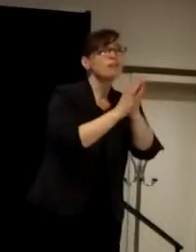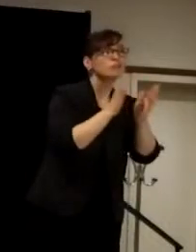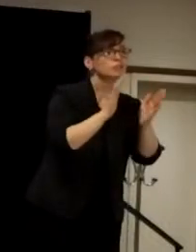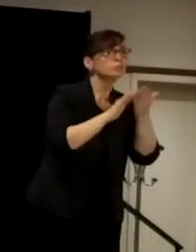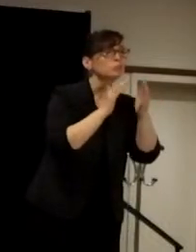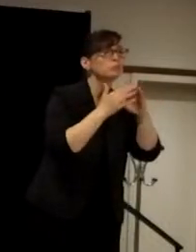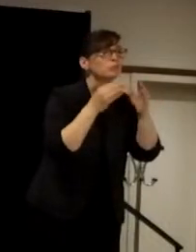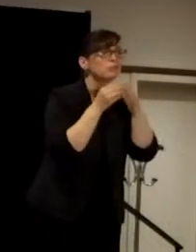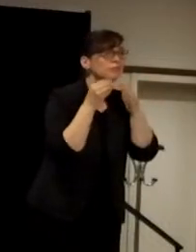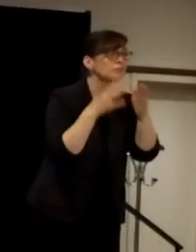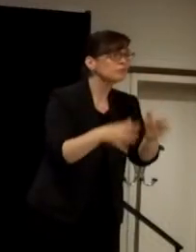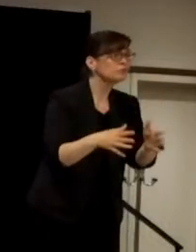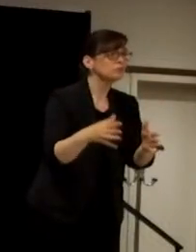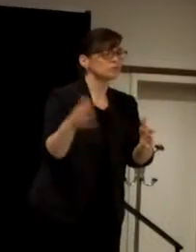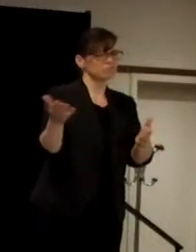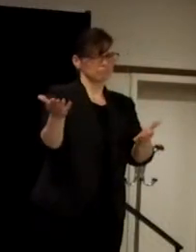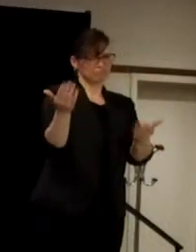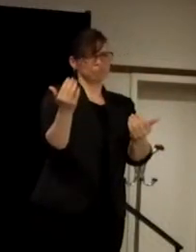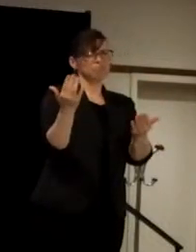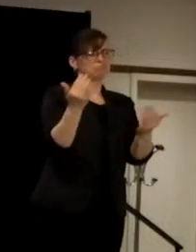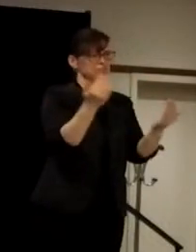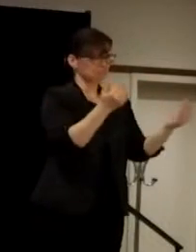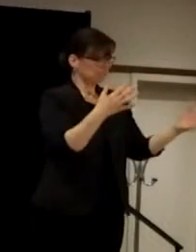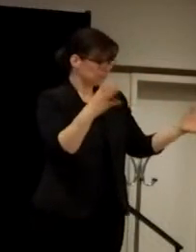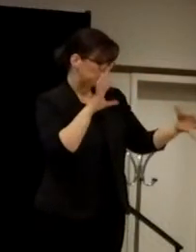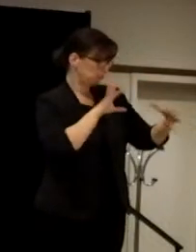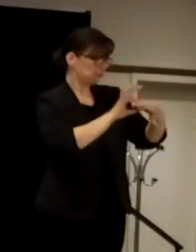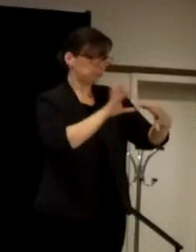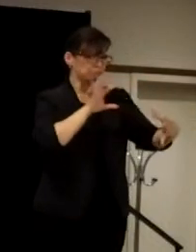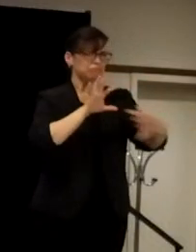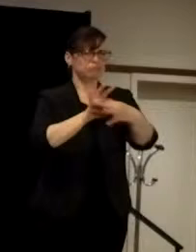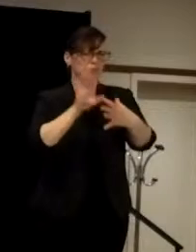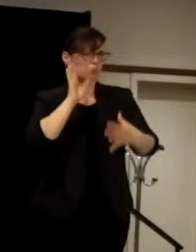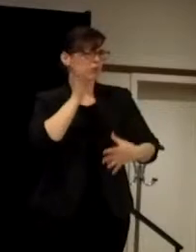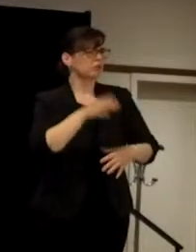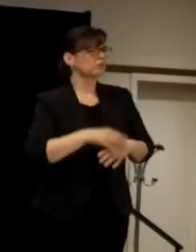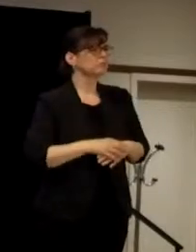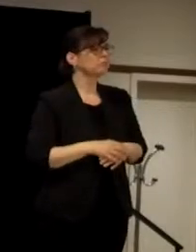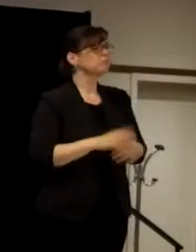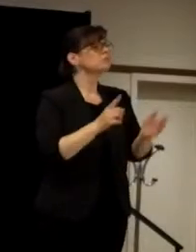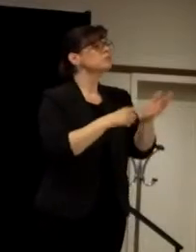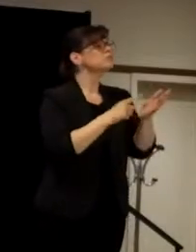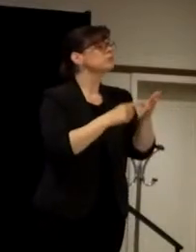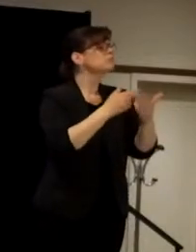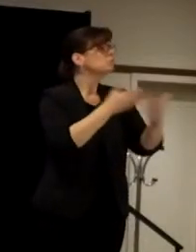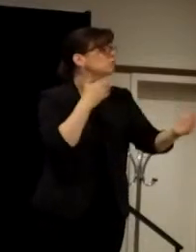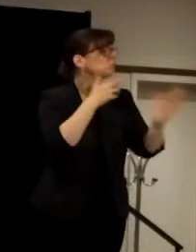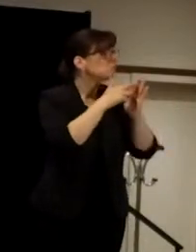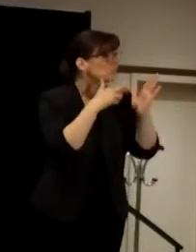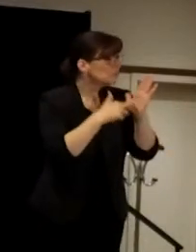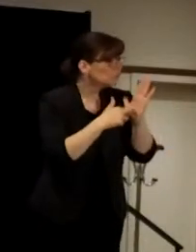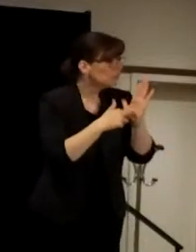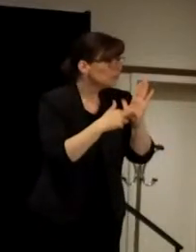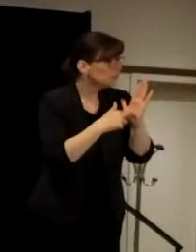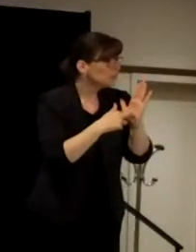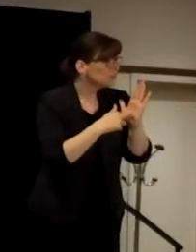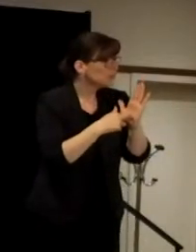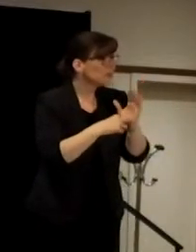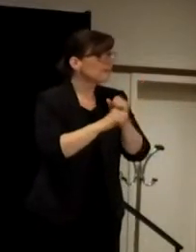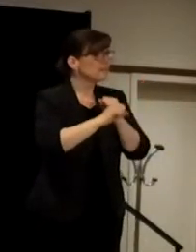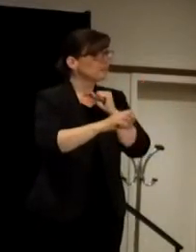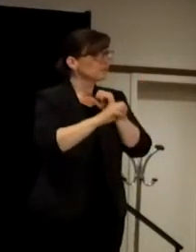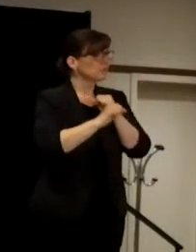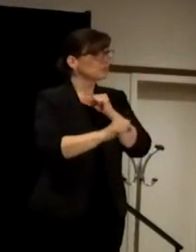registration. Sometimes you do pre-registration with credible messengers, then you just allow walk-ins.